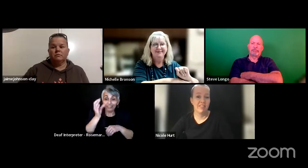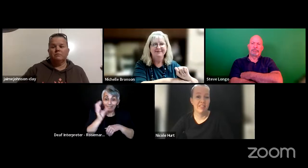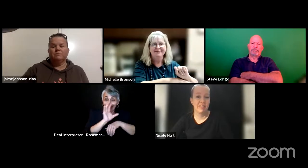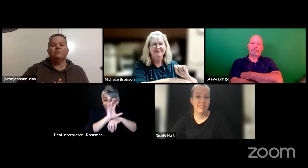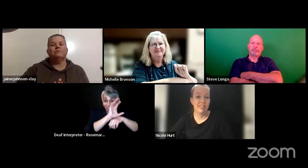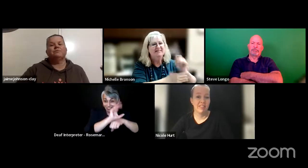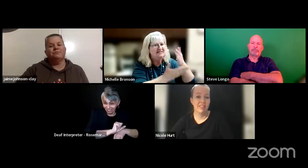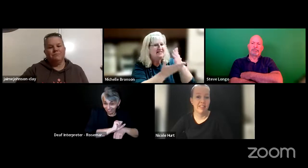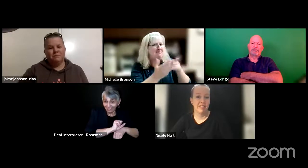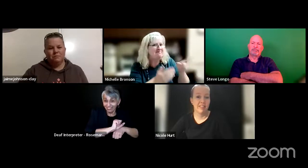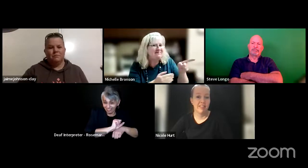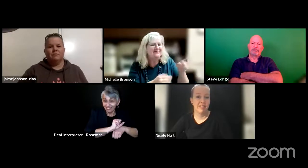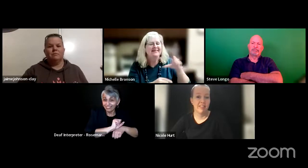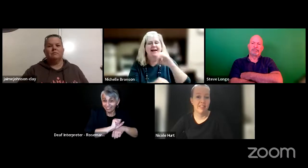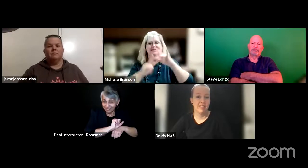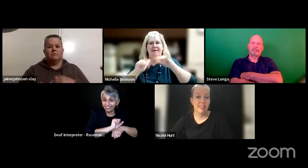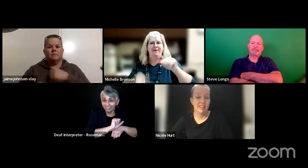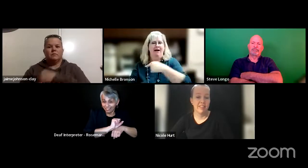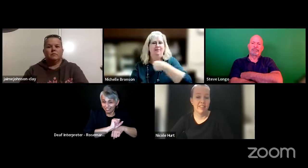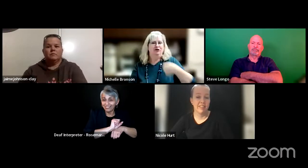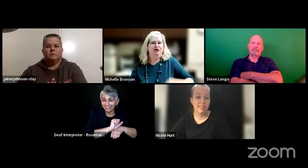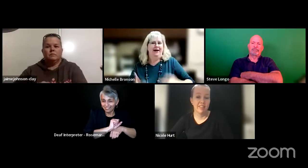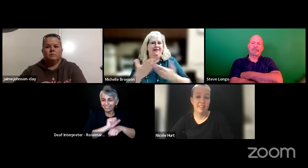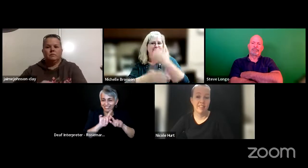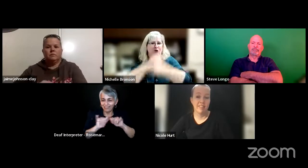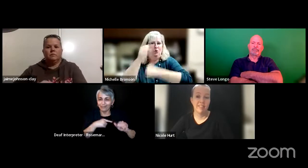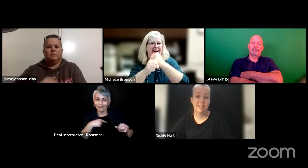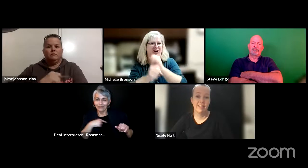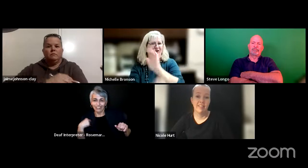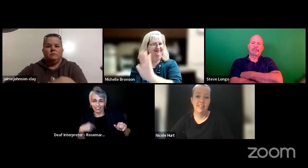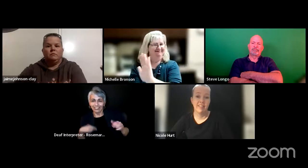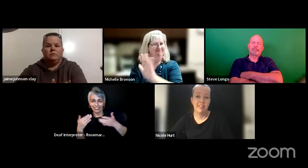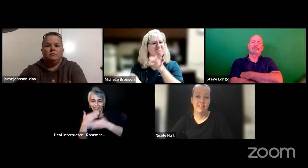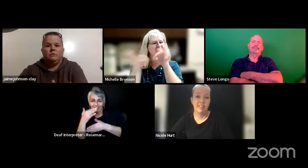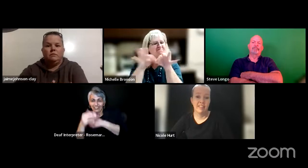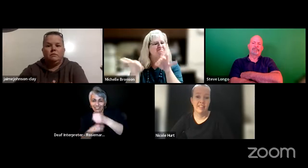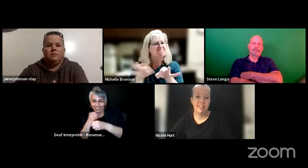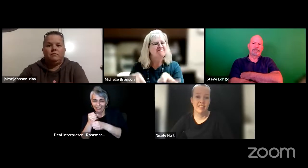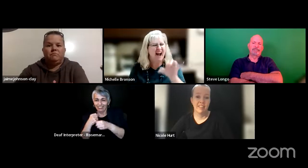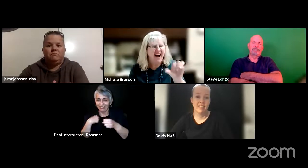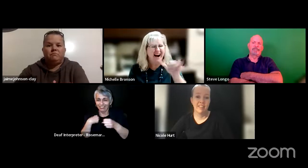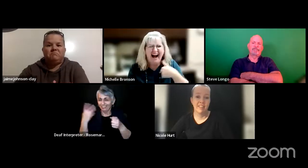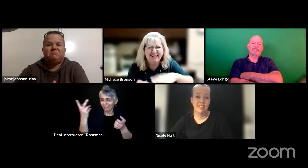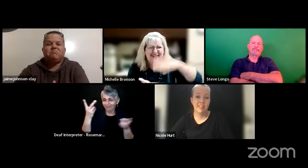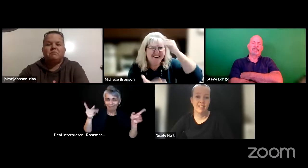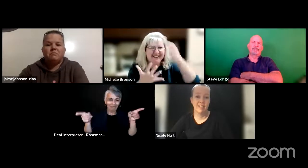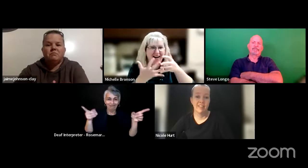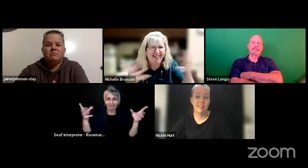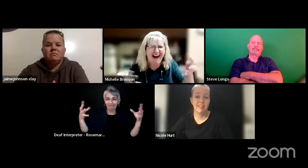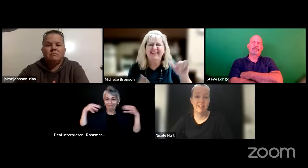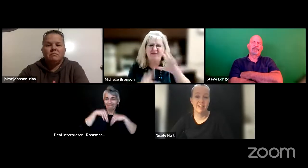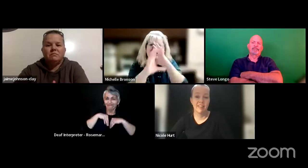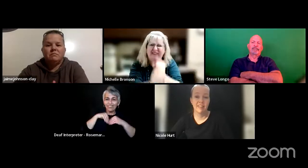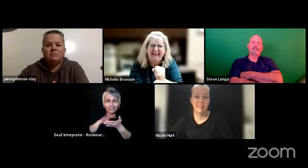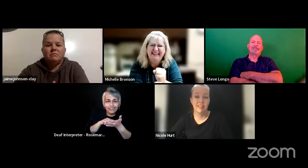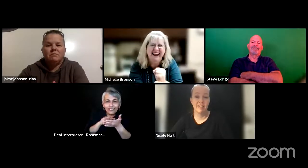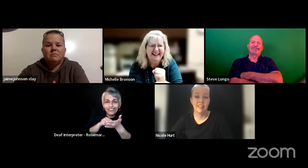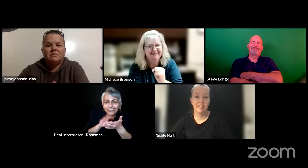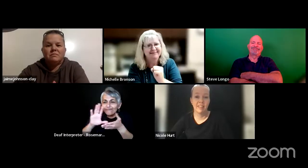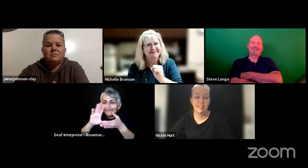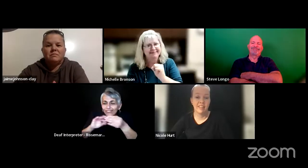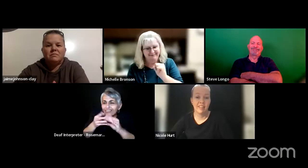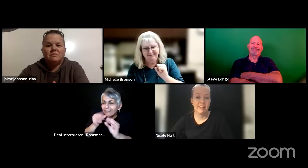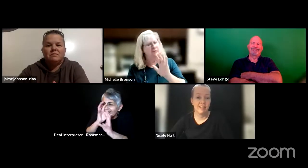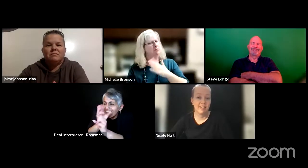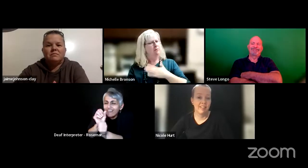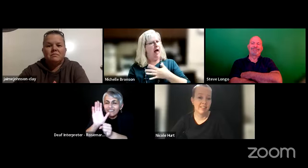and how she keeps her American Christmas tradition and talked a little bit about Chinese New Year.